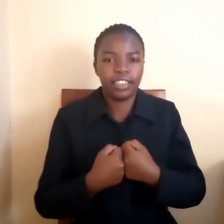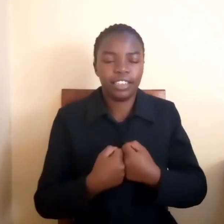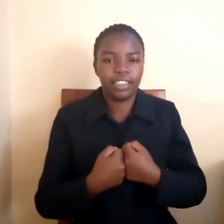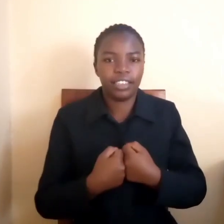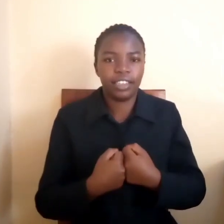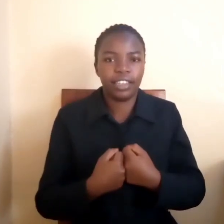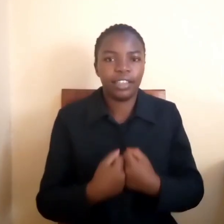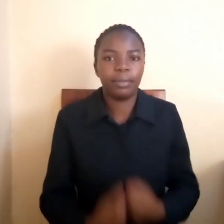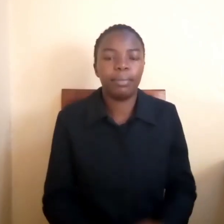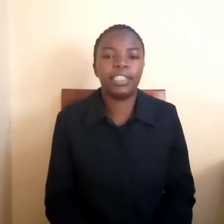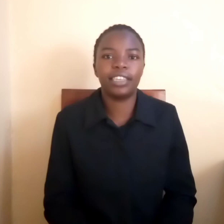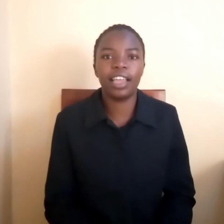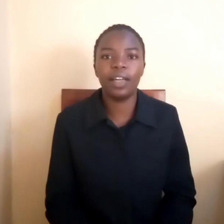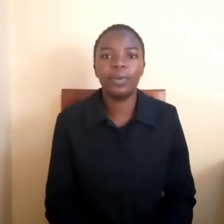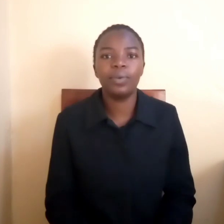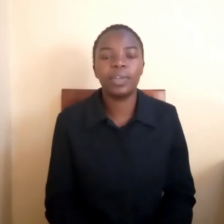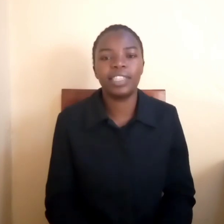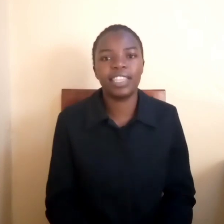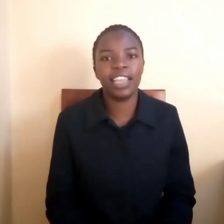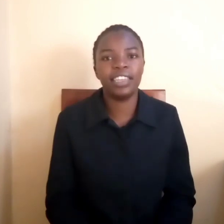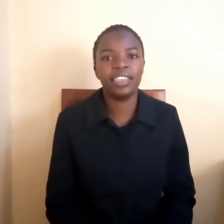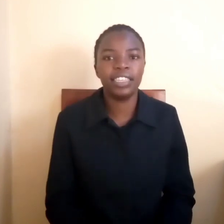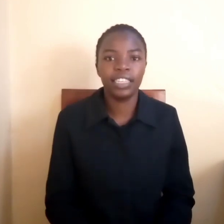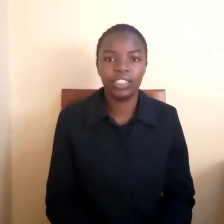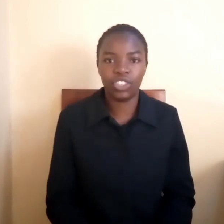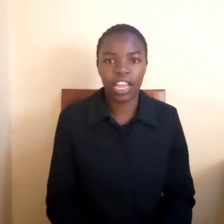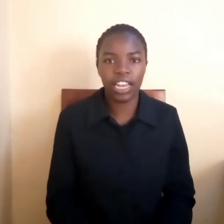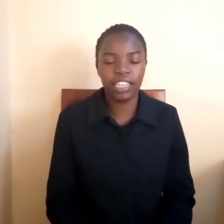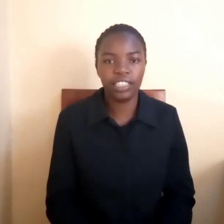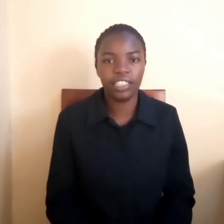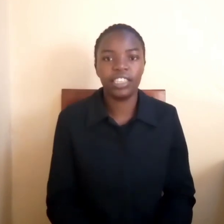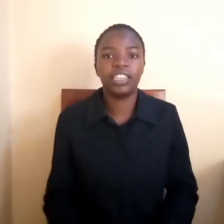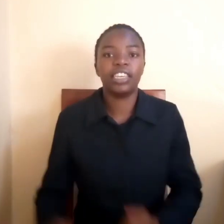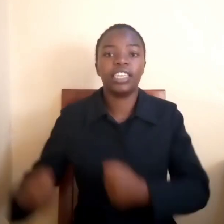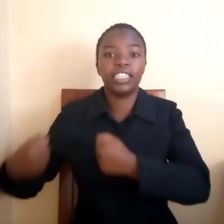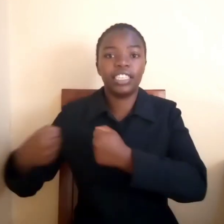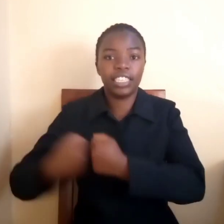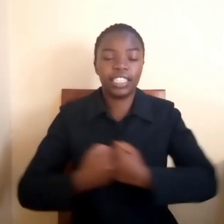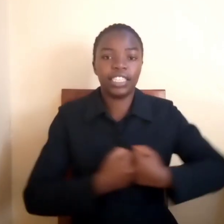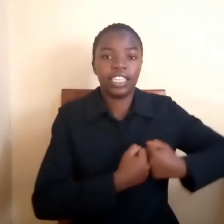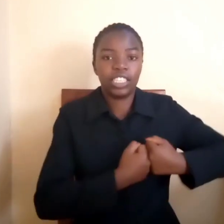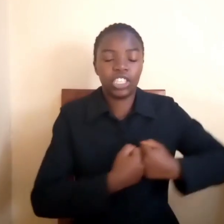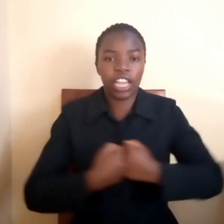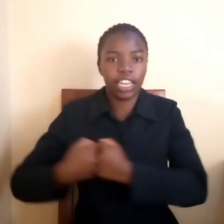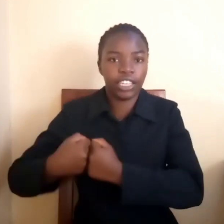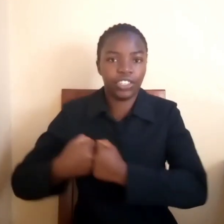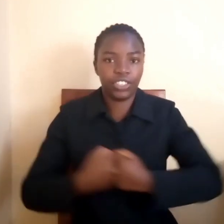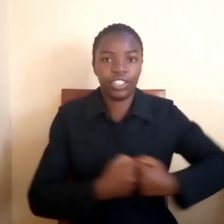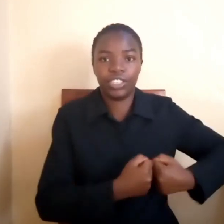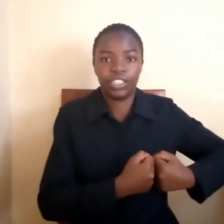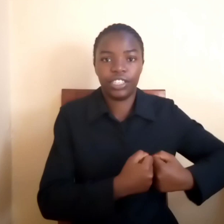accident. But now when signing challenge, it is challenge,